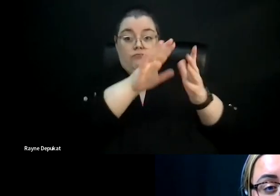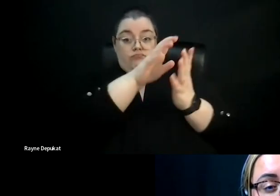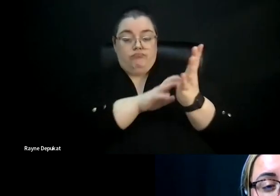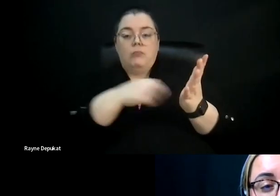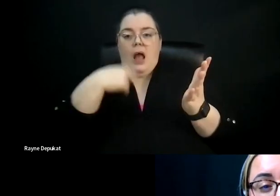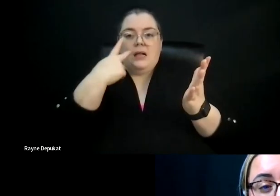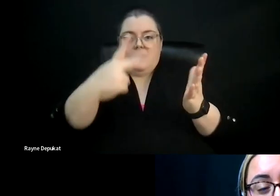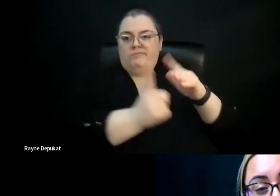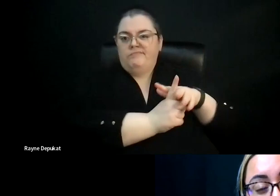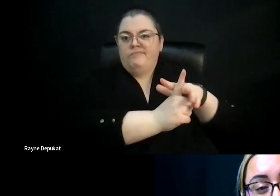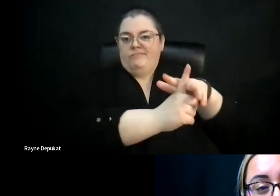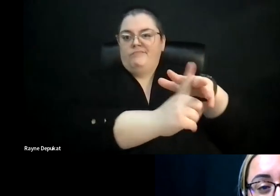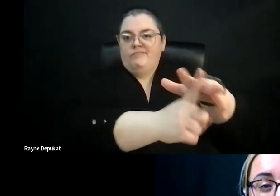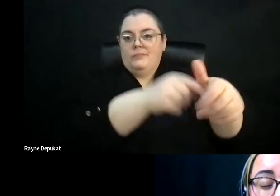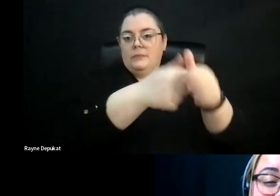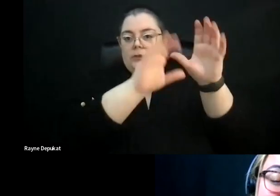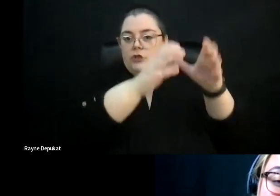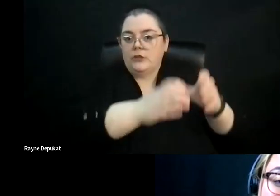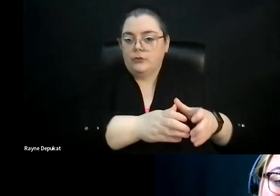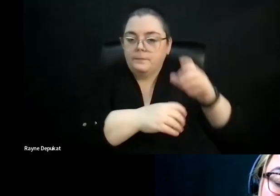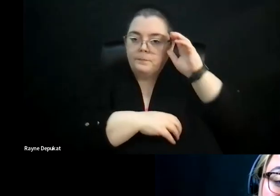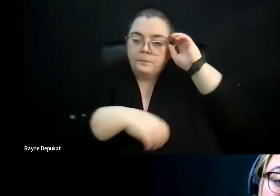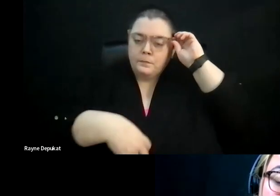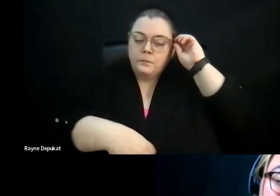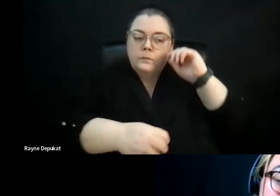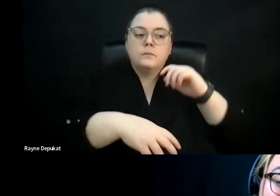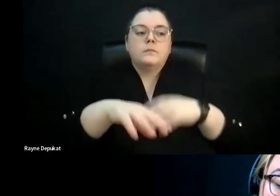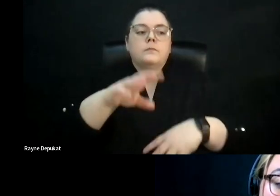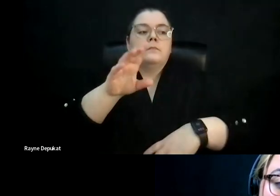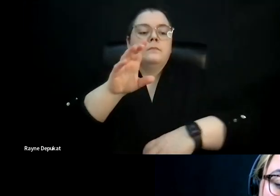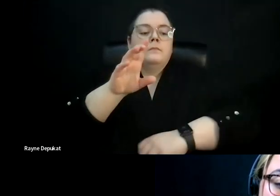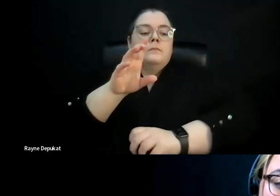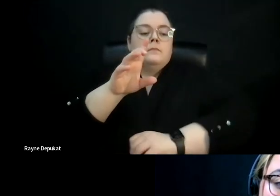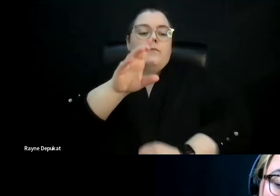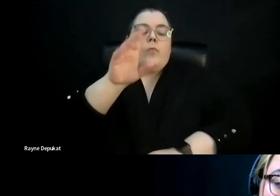So in that previous work group in their document, I see that theme arising a lot in each section that they've shared.